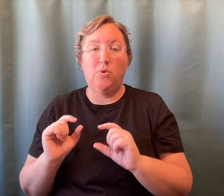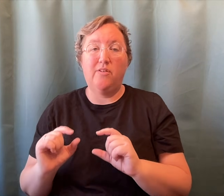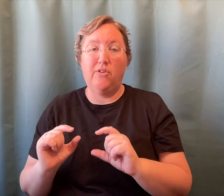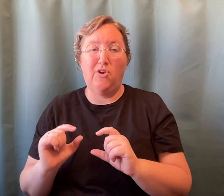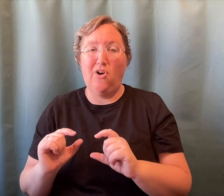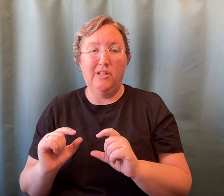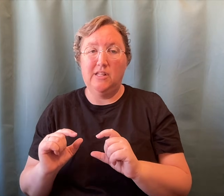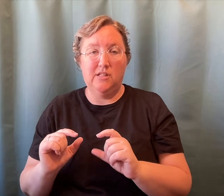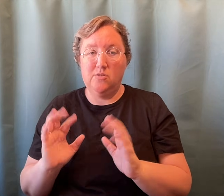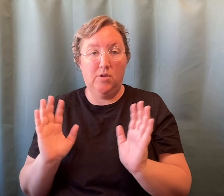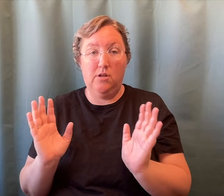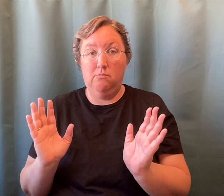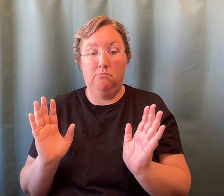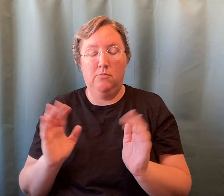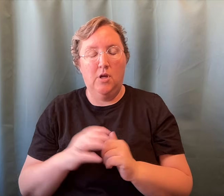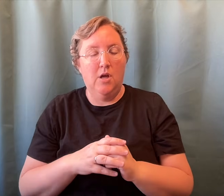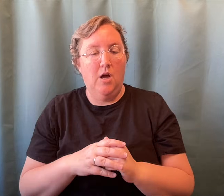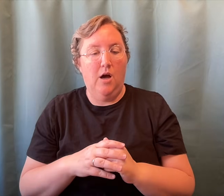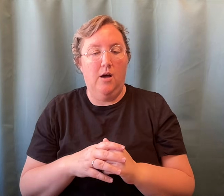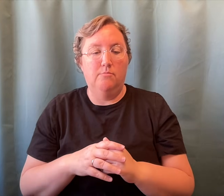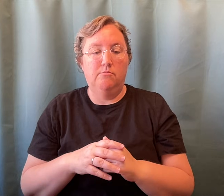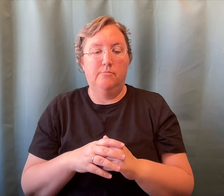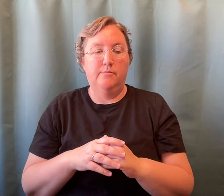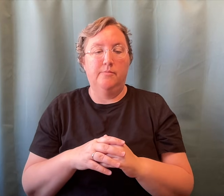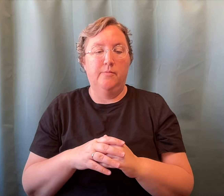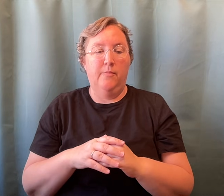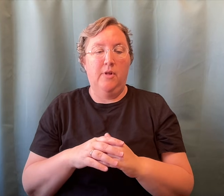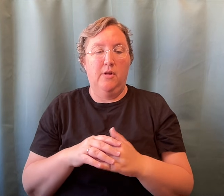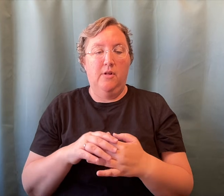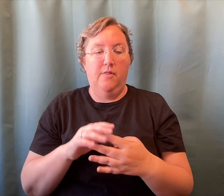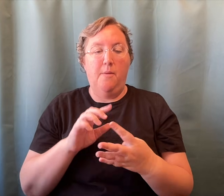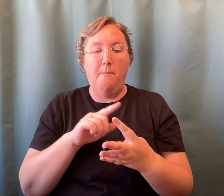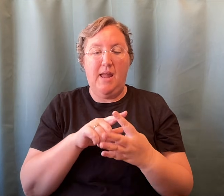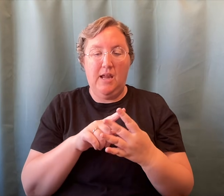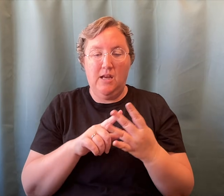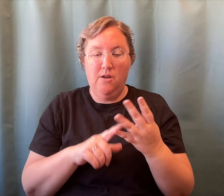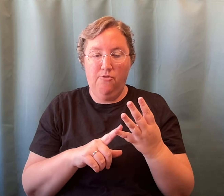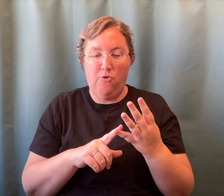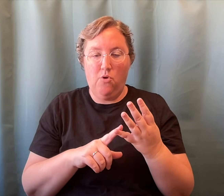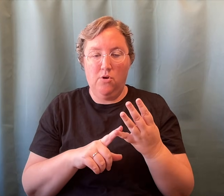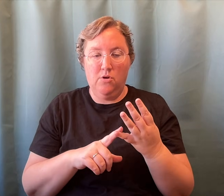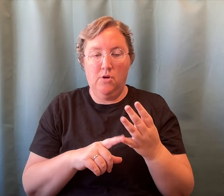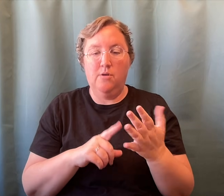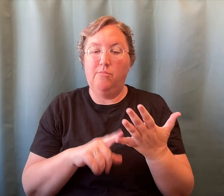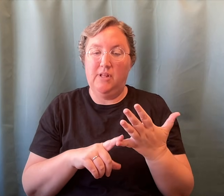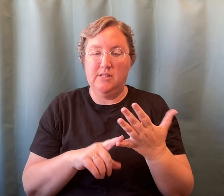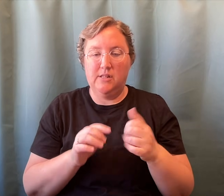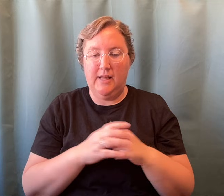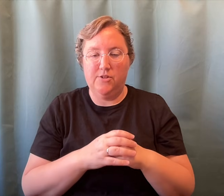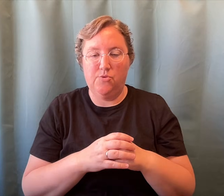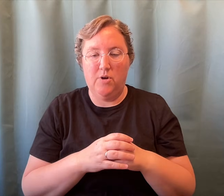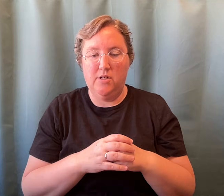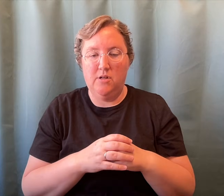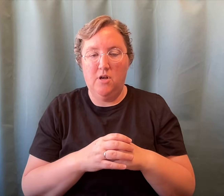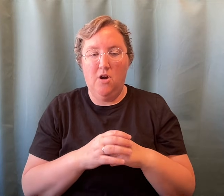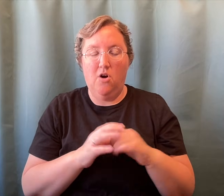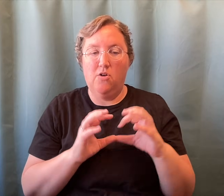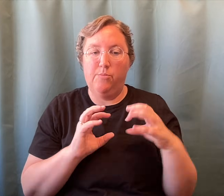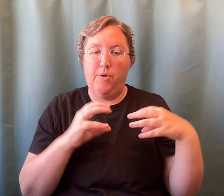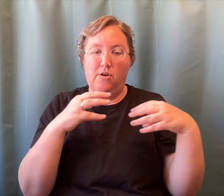they're calling it this week. The main 4 plus the last one are a part of